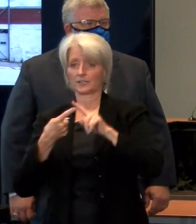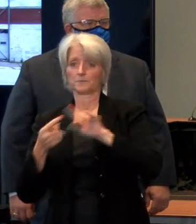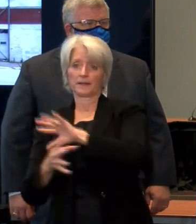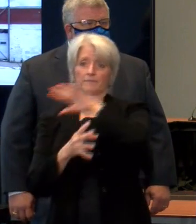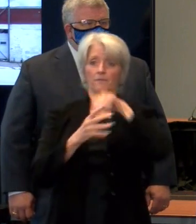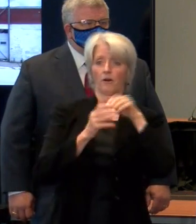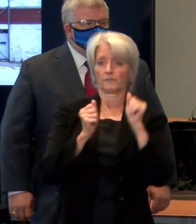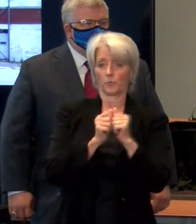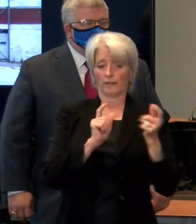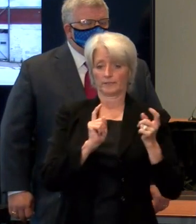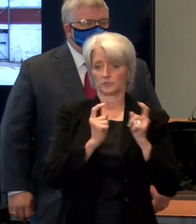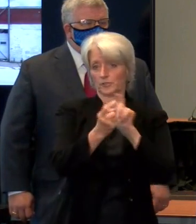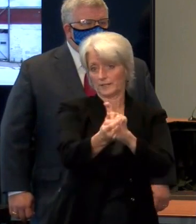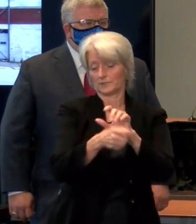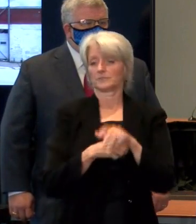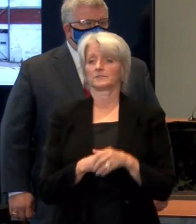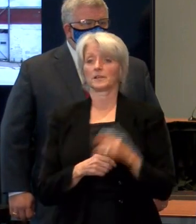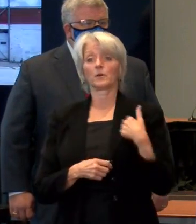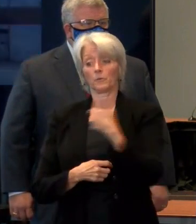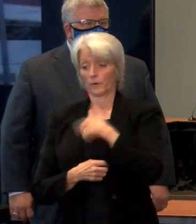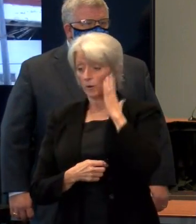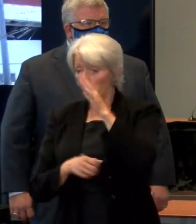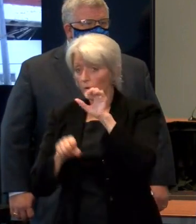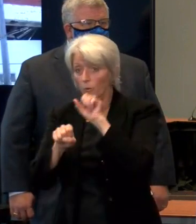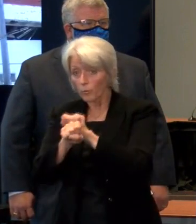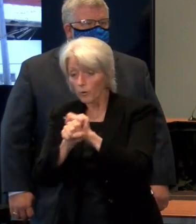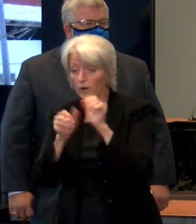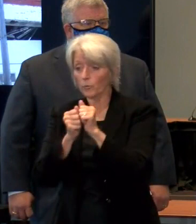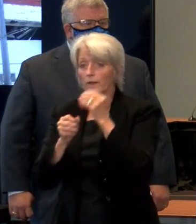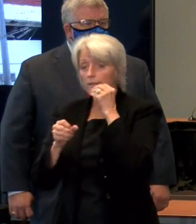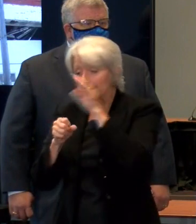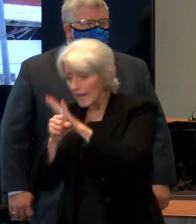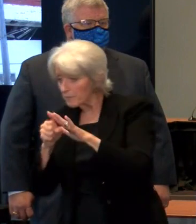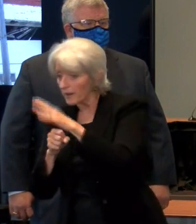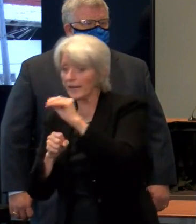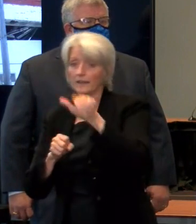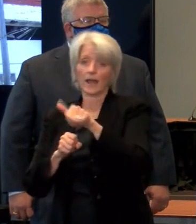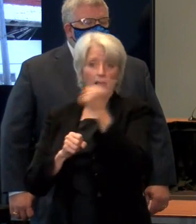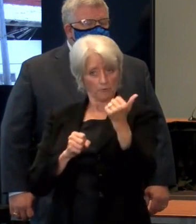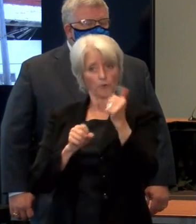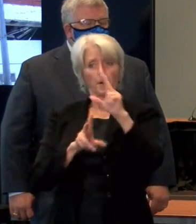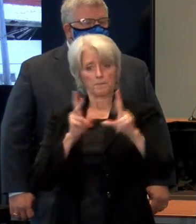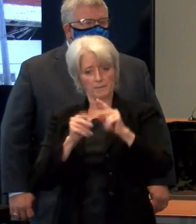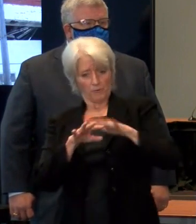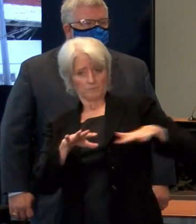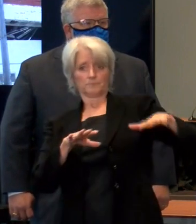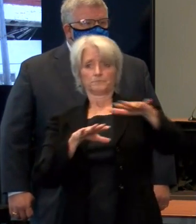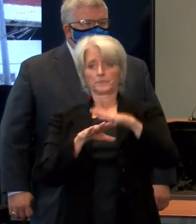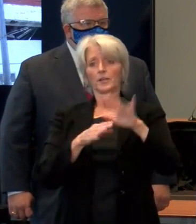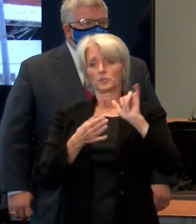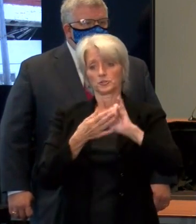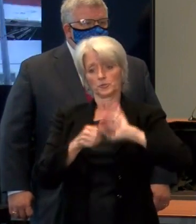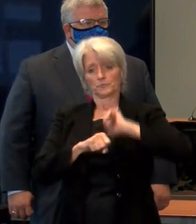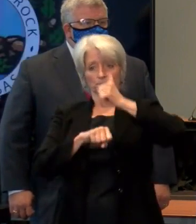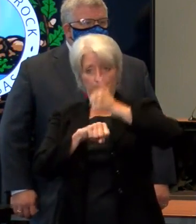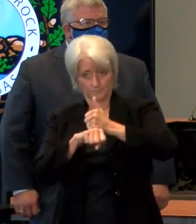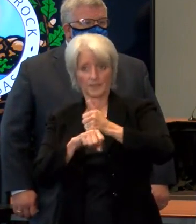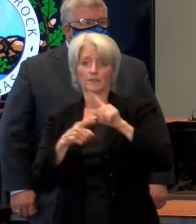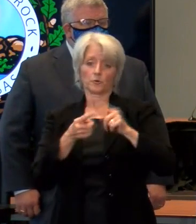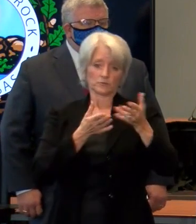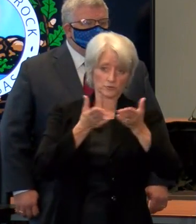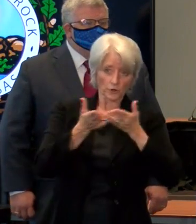changes. We will work with neighborhoods and other stakeholders to create a center that serves the campus and the